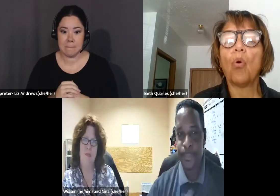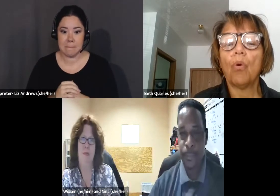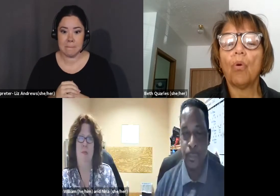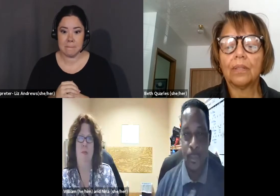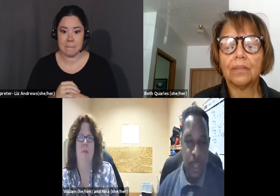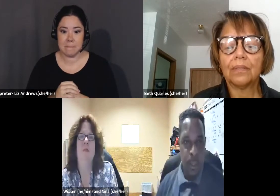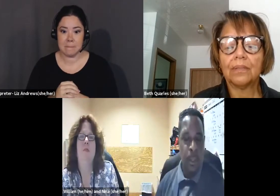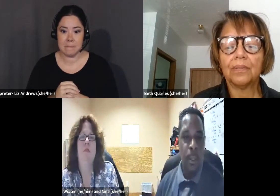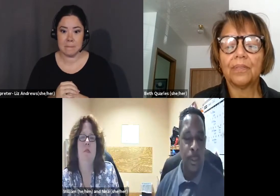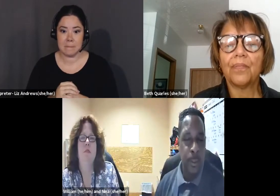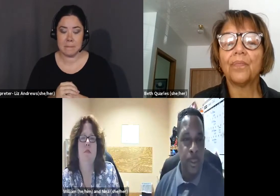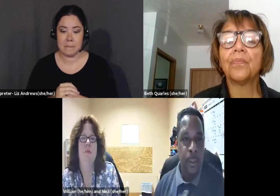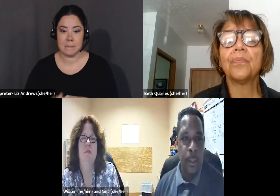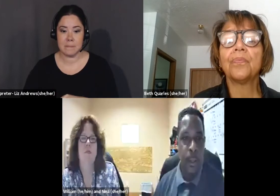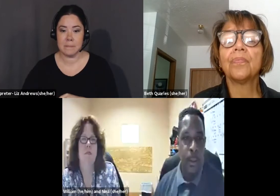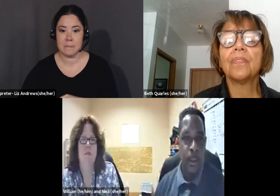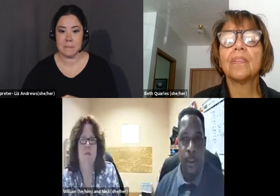Great.